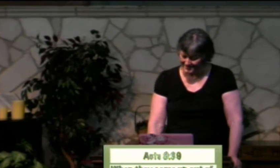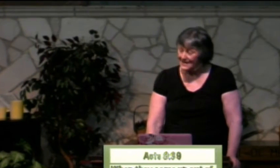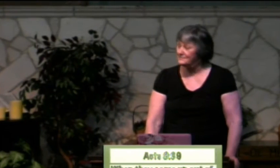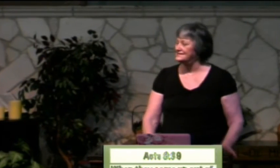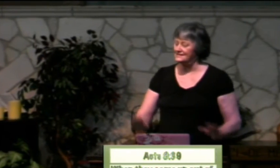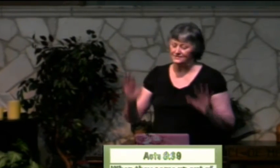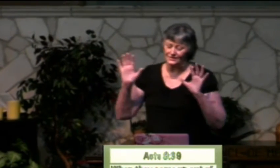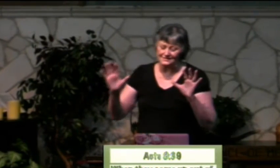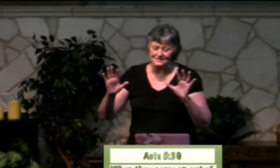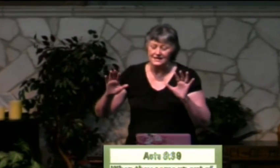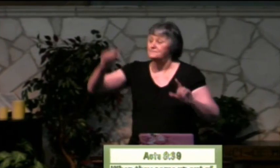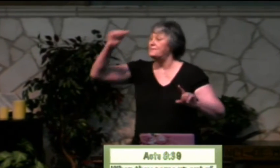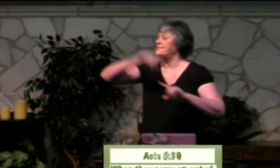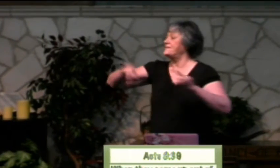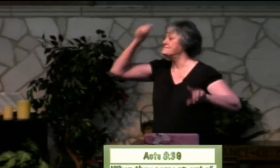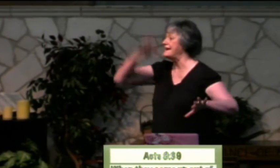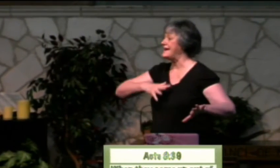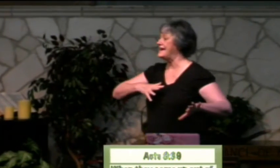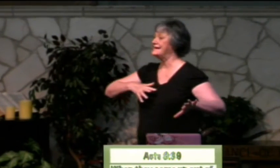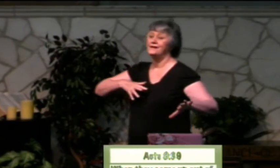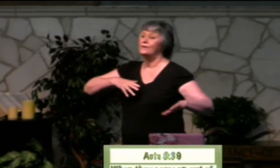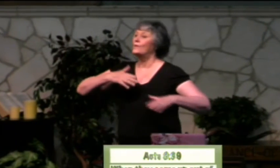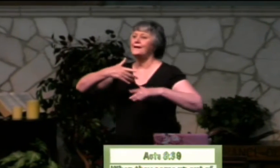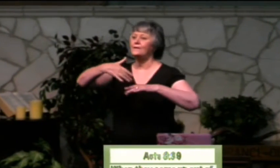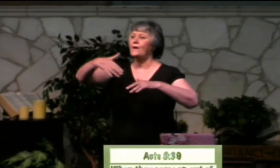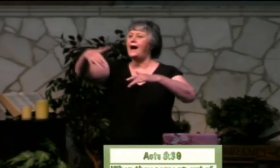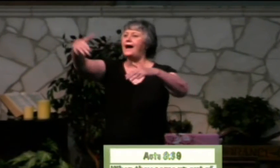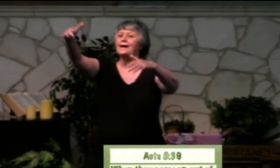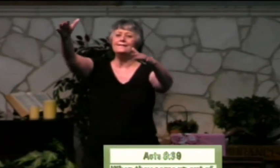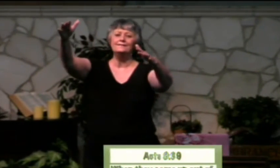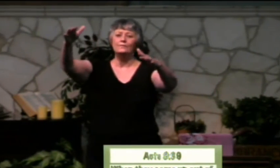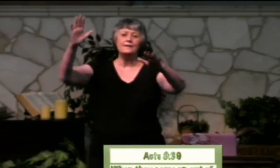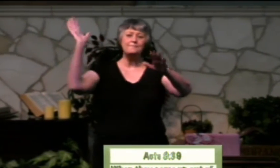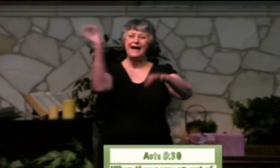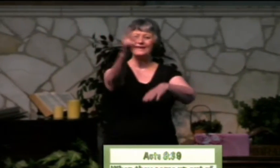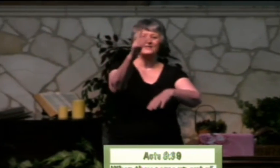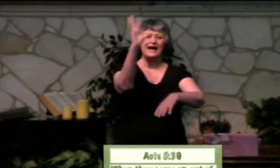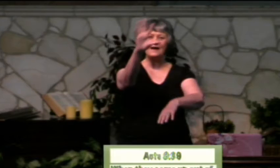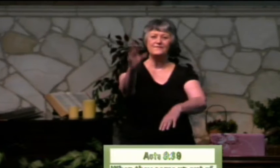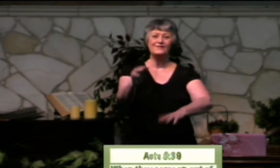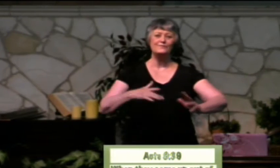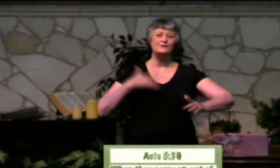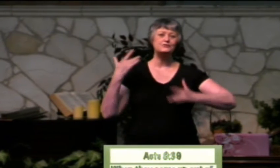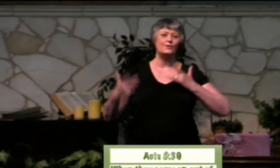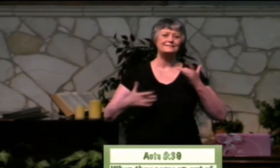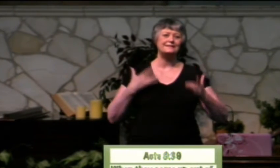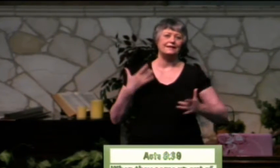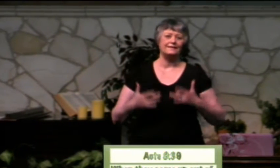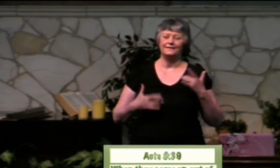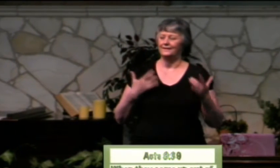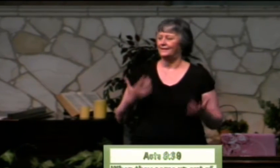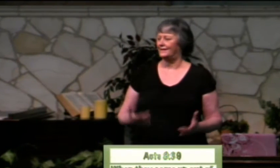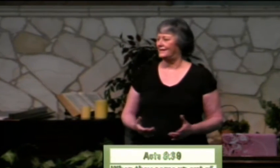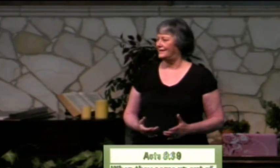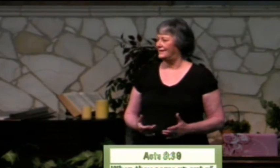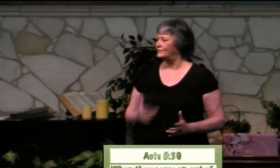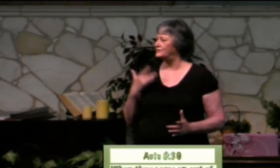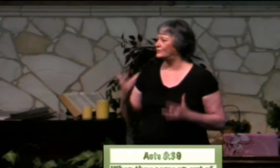But it says, look, it says, "But the man went away, went back to Africa rejoicing."